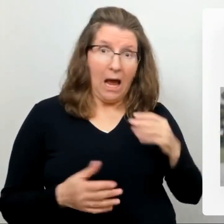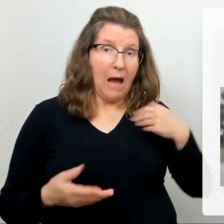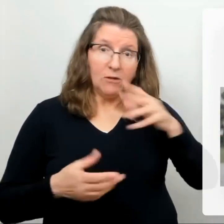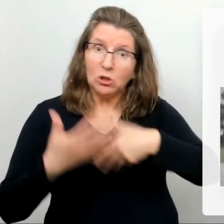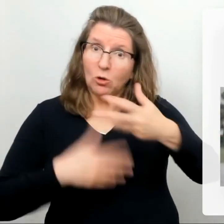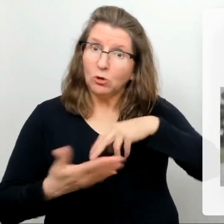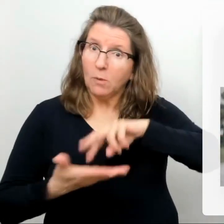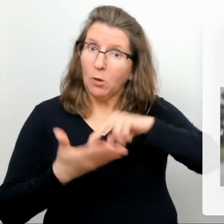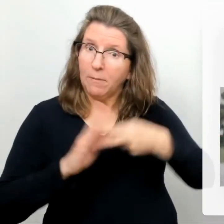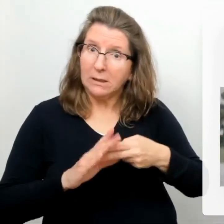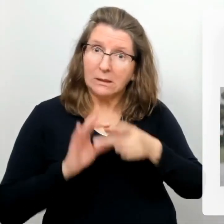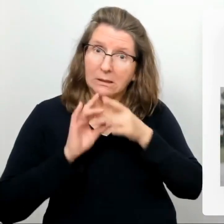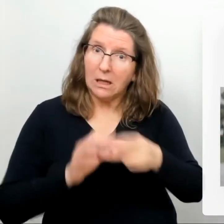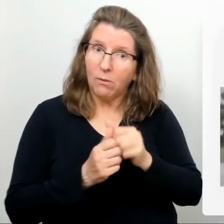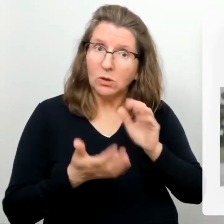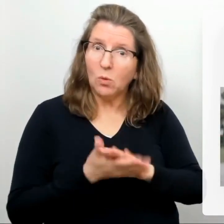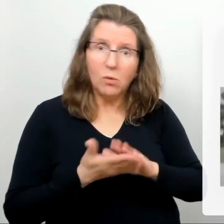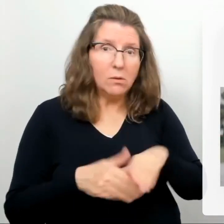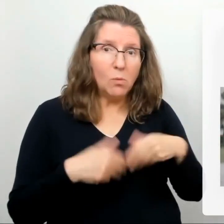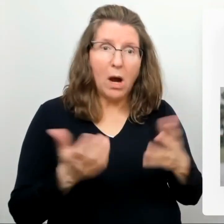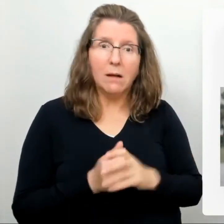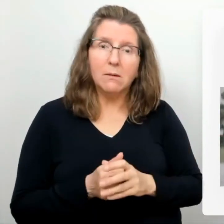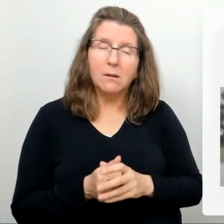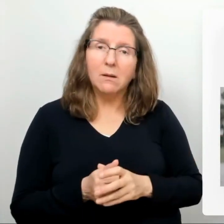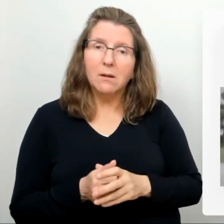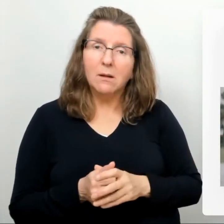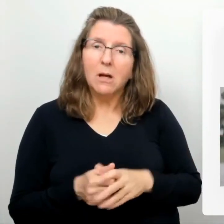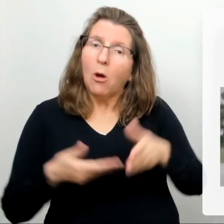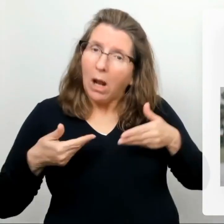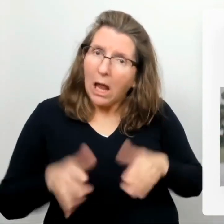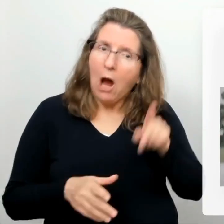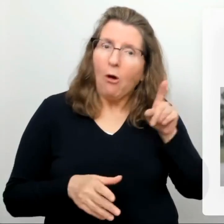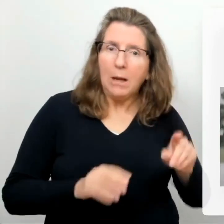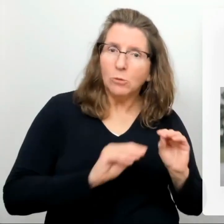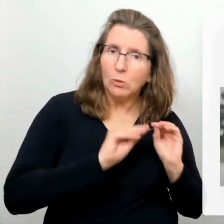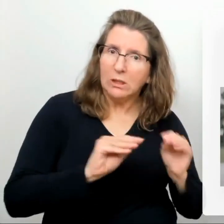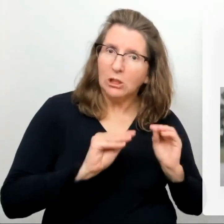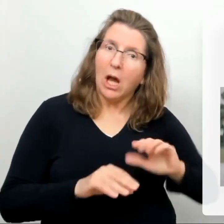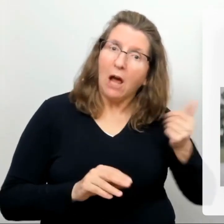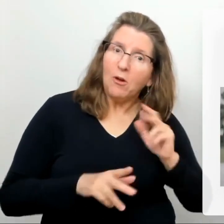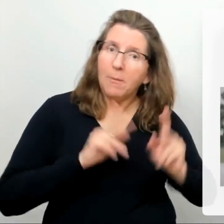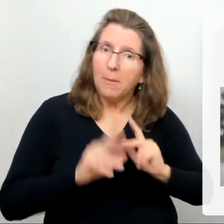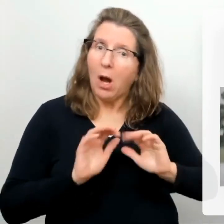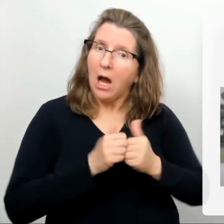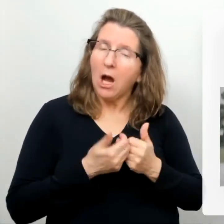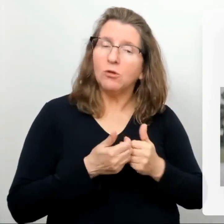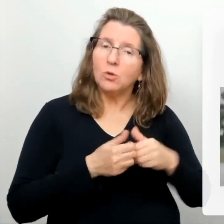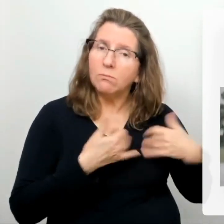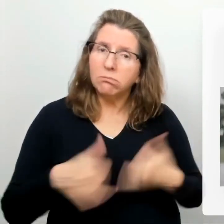Aiden certainly has a social purpose in school due to his interests in sports. He can teach